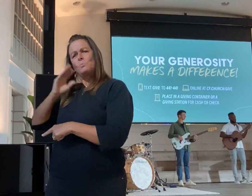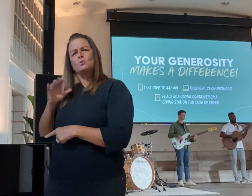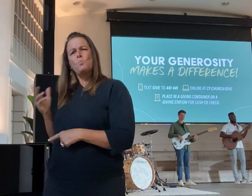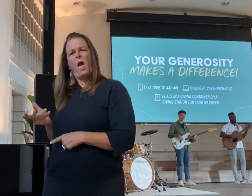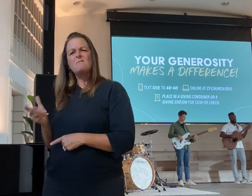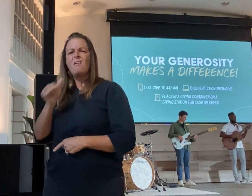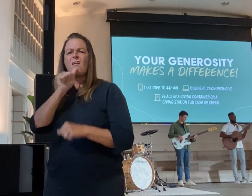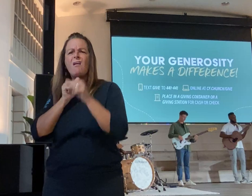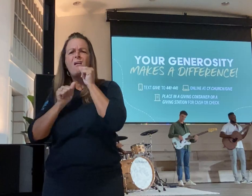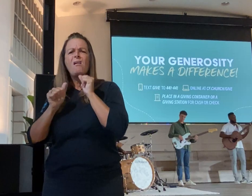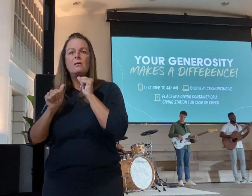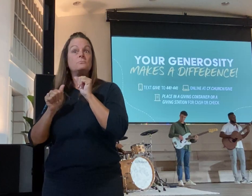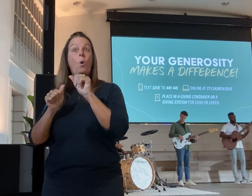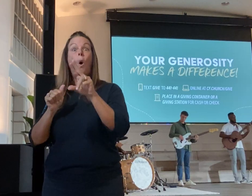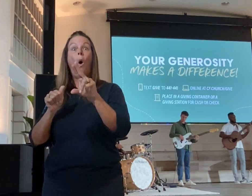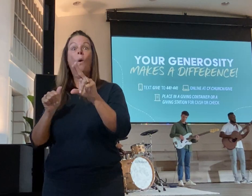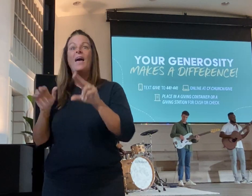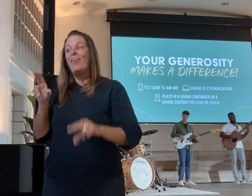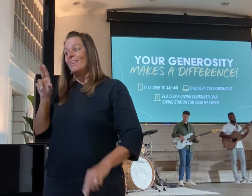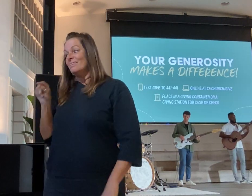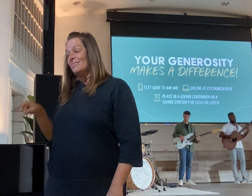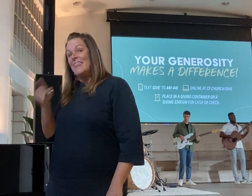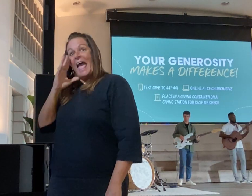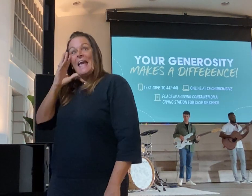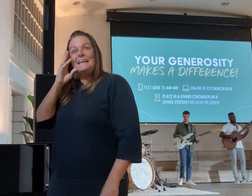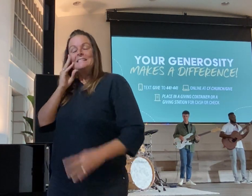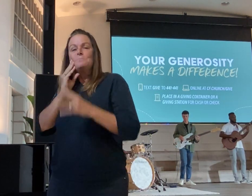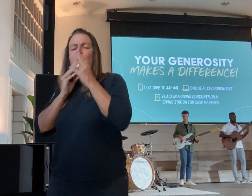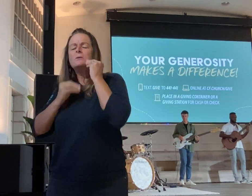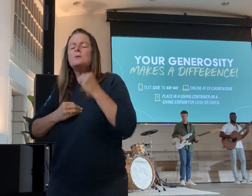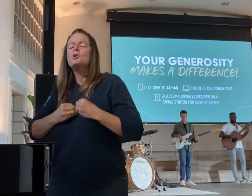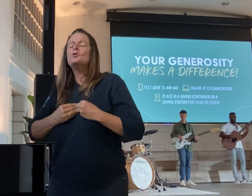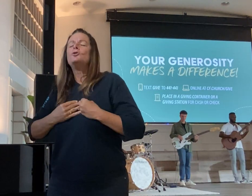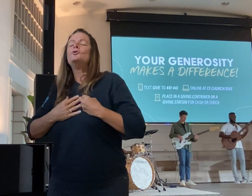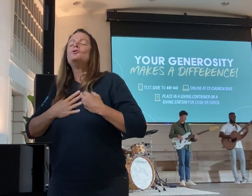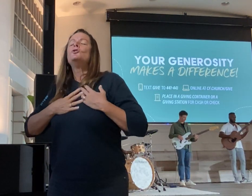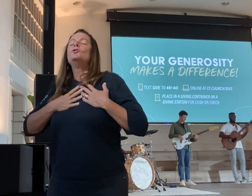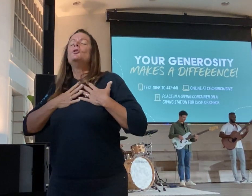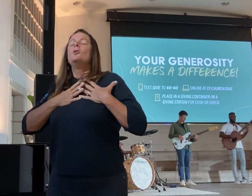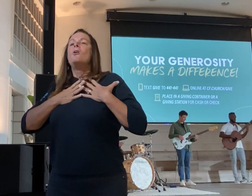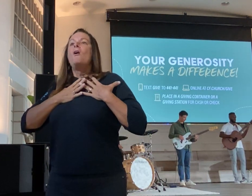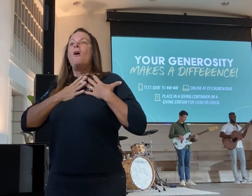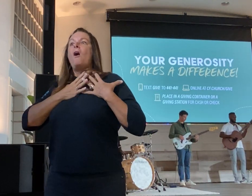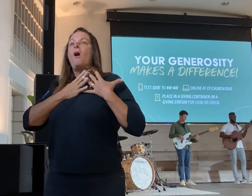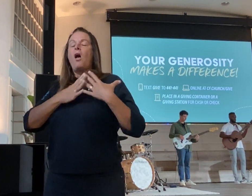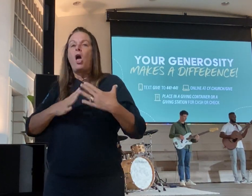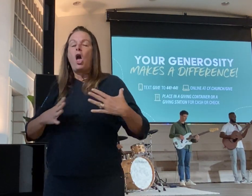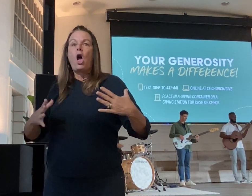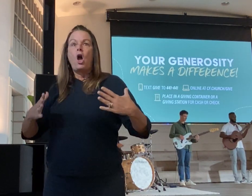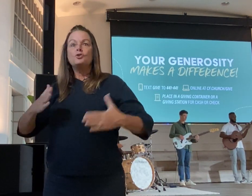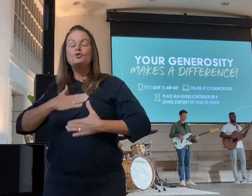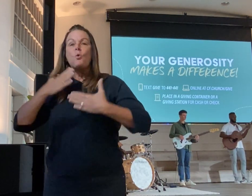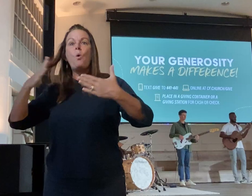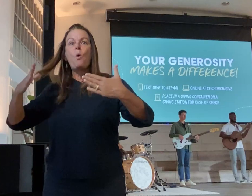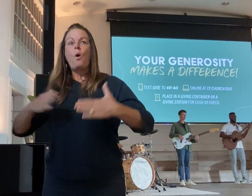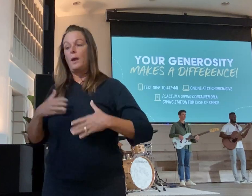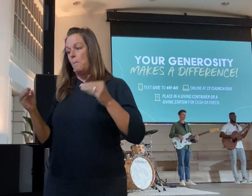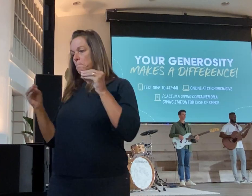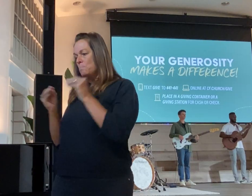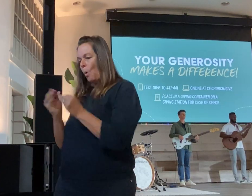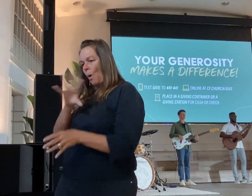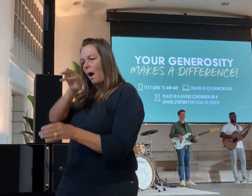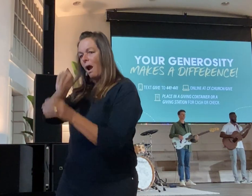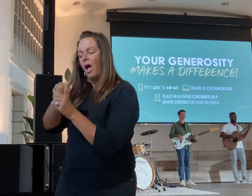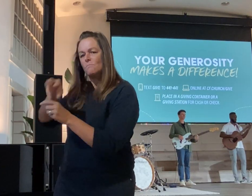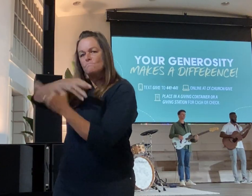Christ Fellowship is we live to give. That's not just some catchy phrase that we like to say, but we're actually want to make sure that our hearts and our